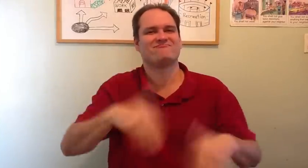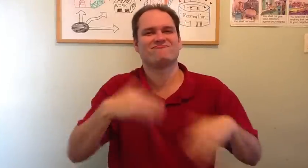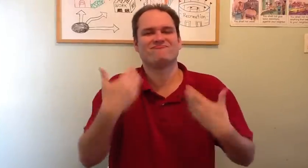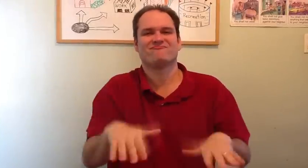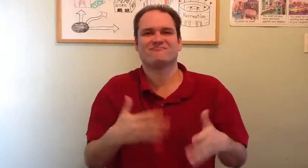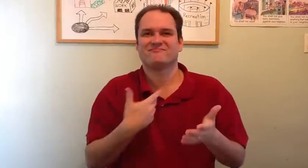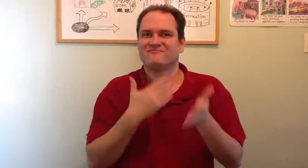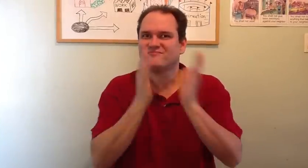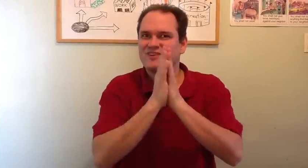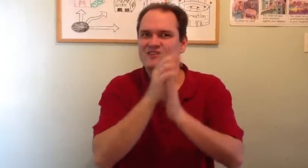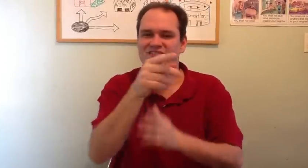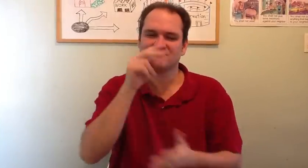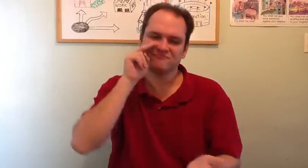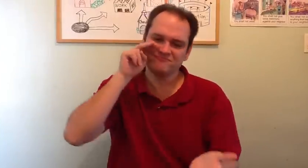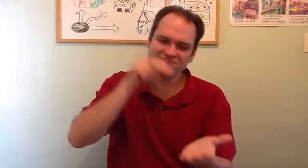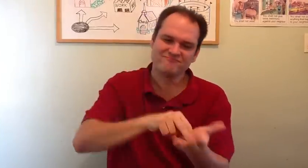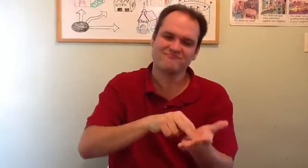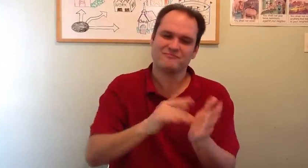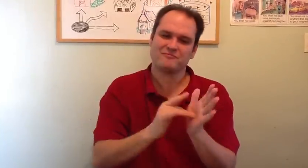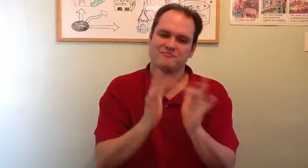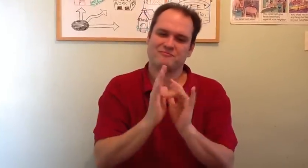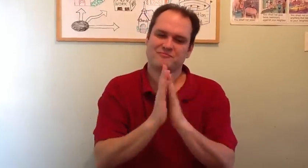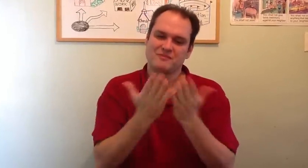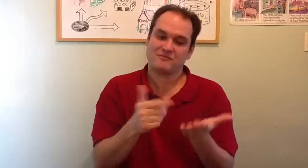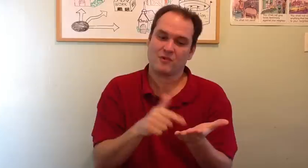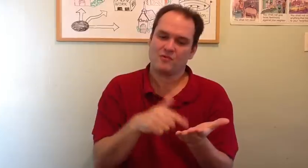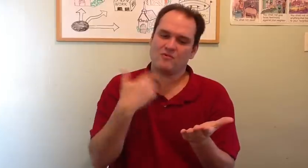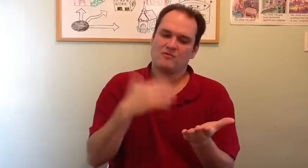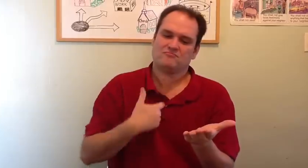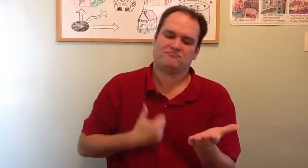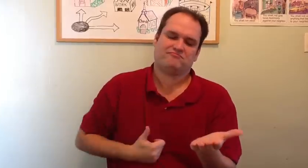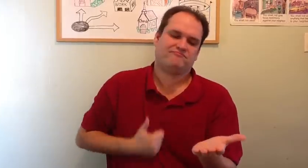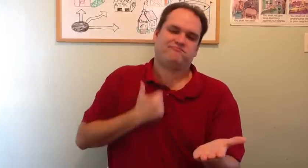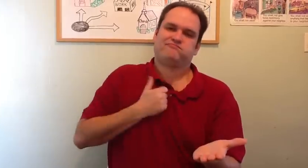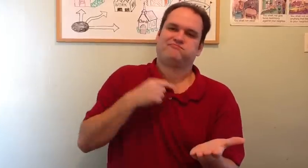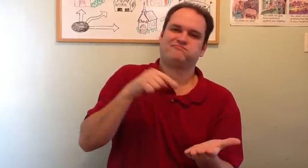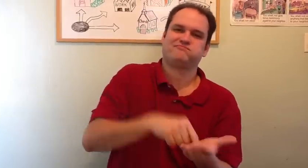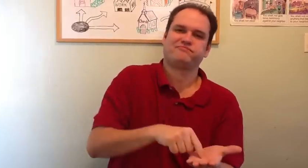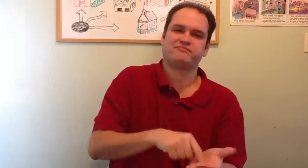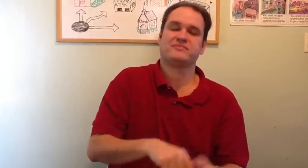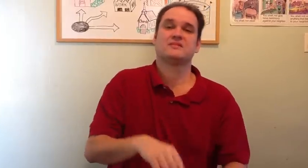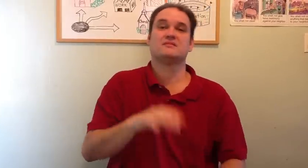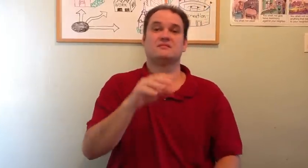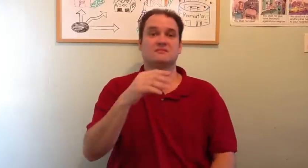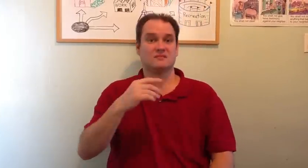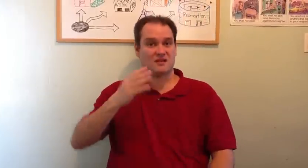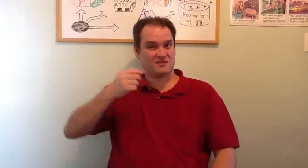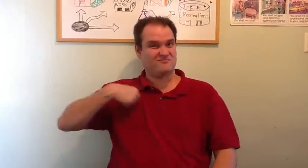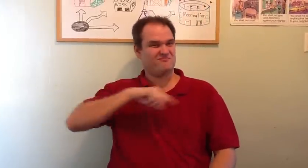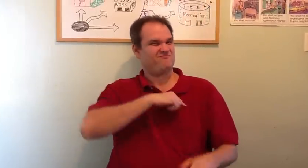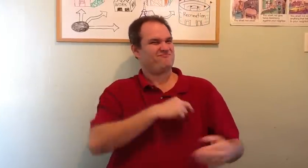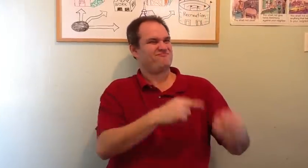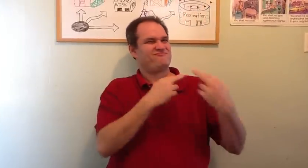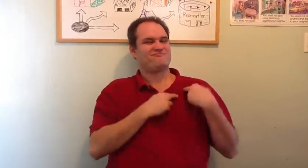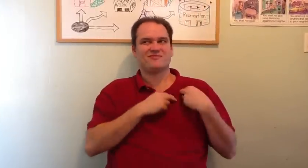You see, the only way we can meditate on God's words is from the Bible, because God's word is